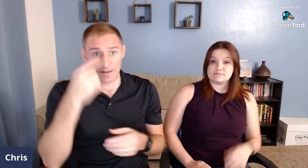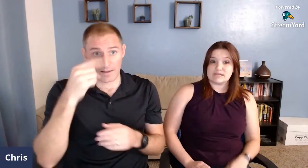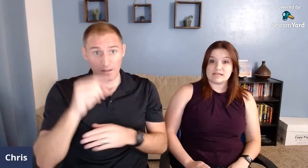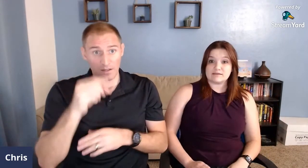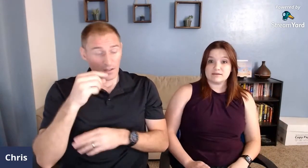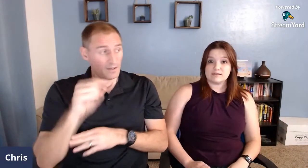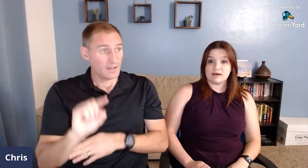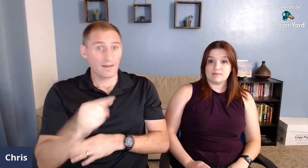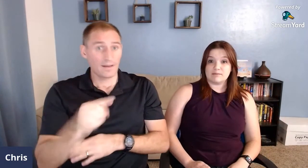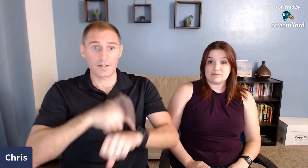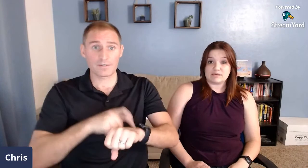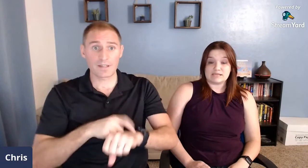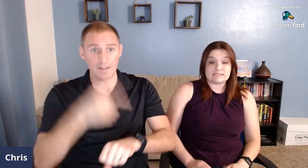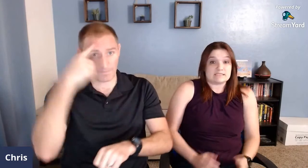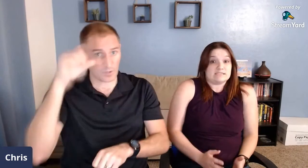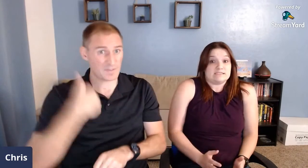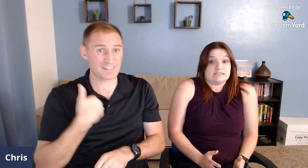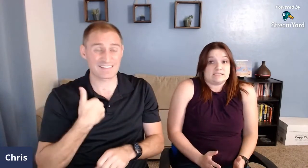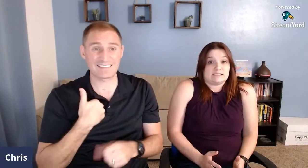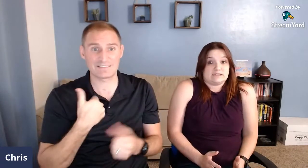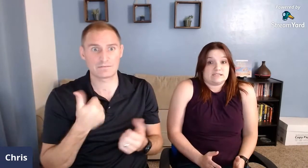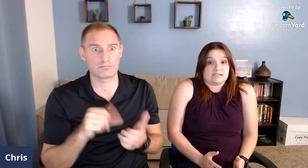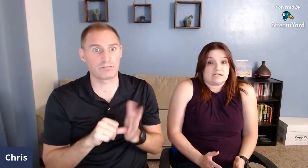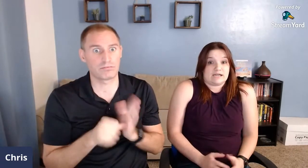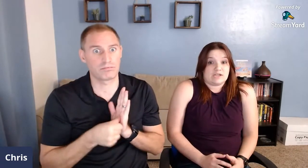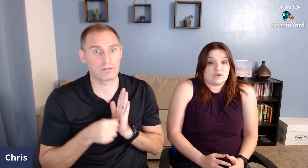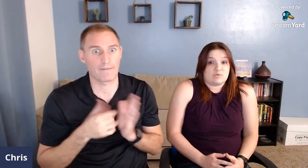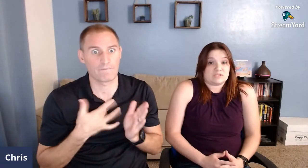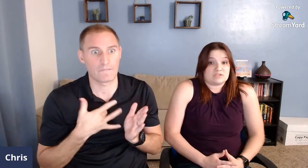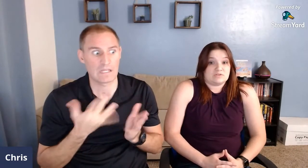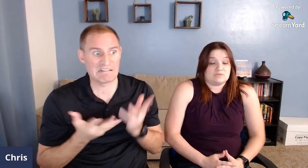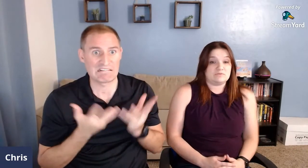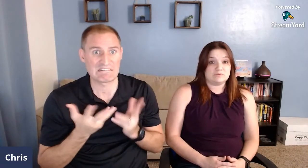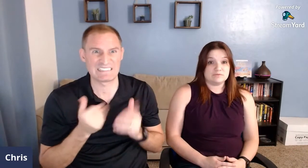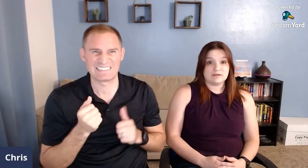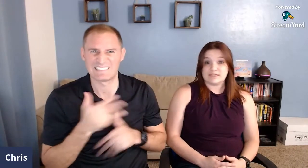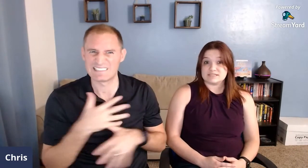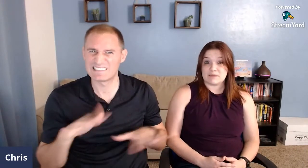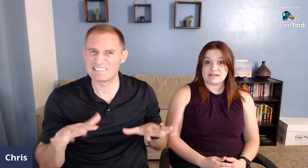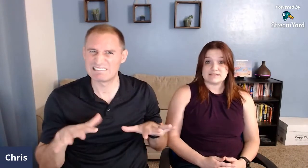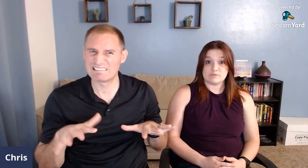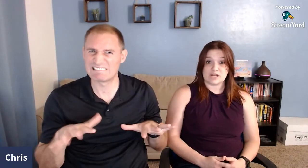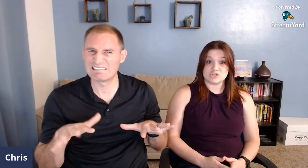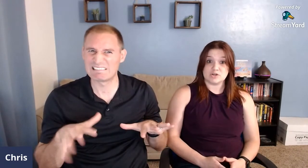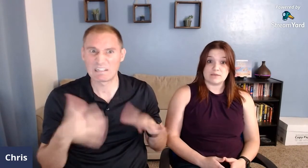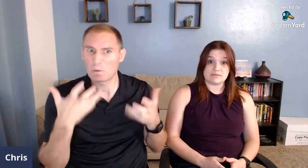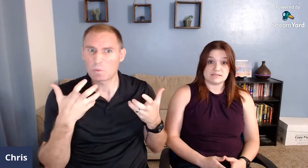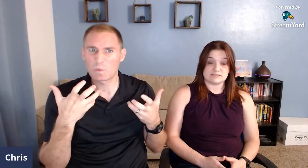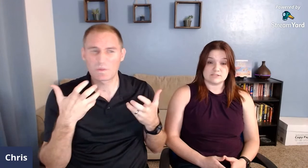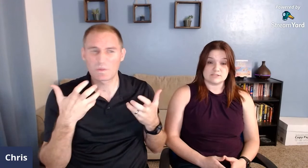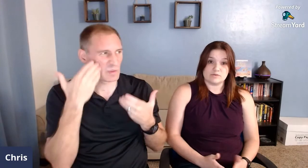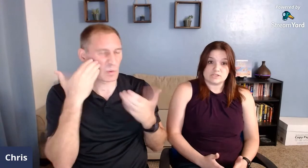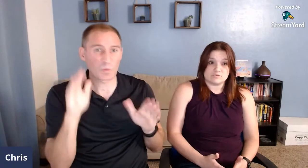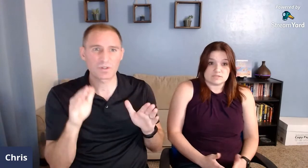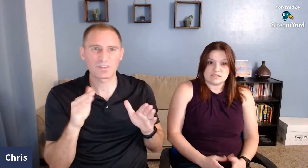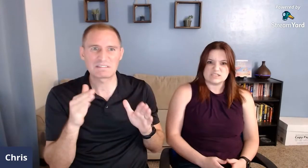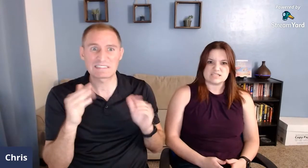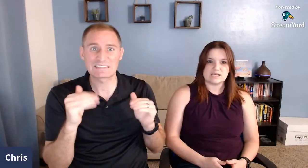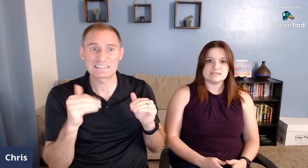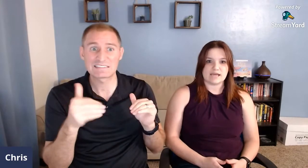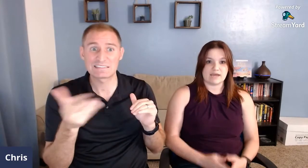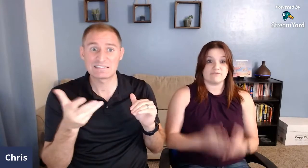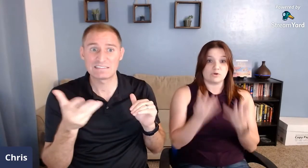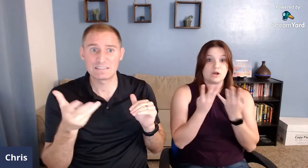was intimidating, mainly because I didn't know what to expect. And when I showed up, because the situation was a